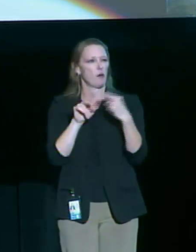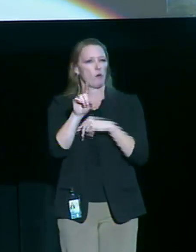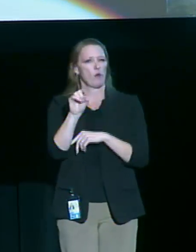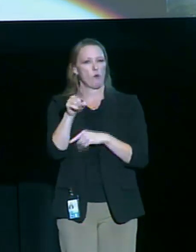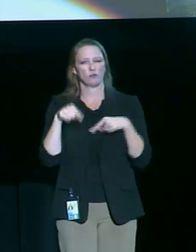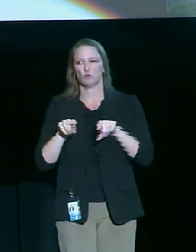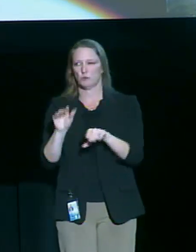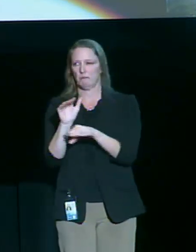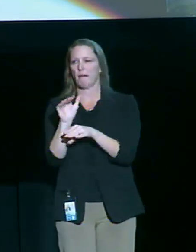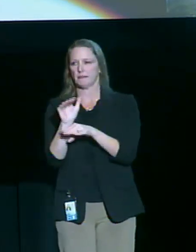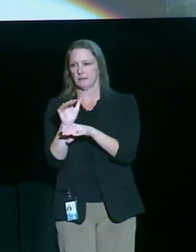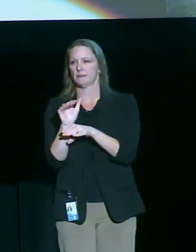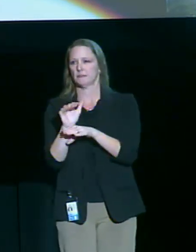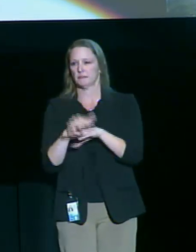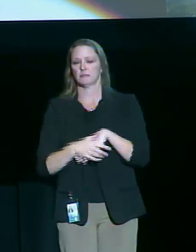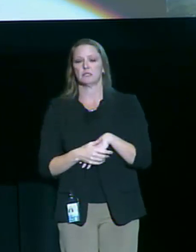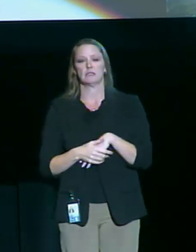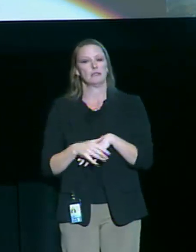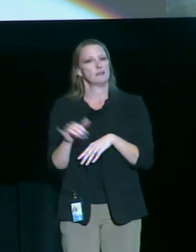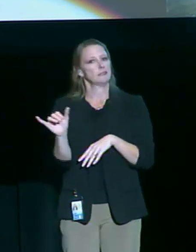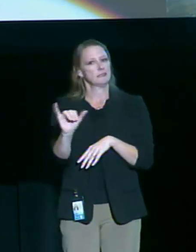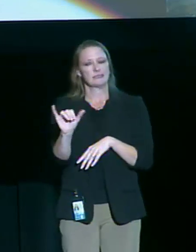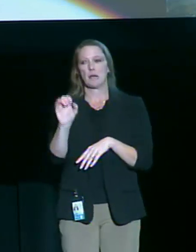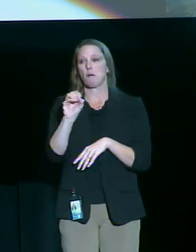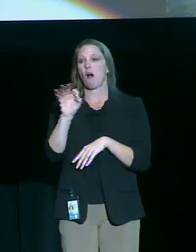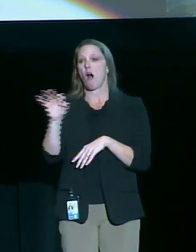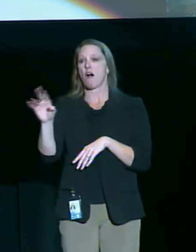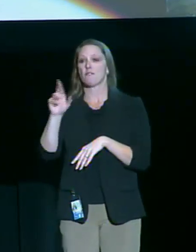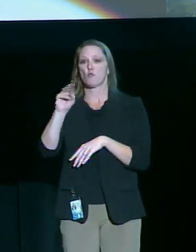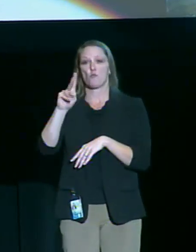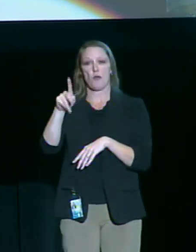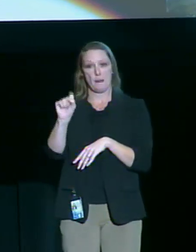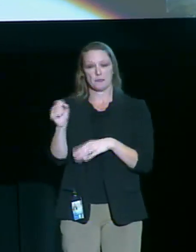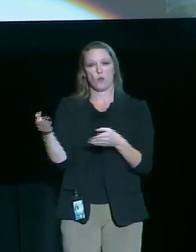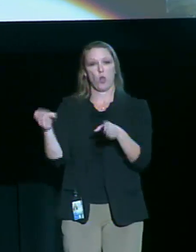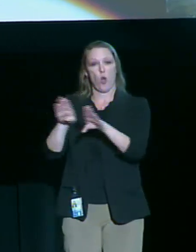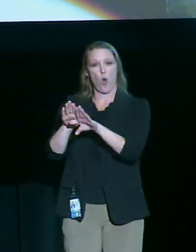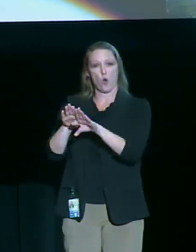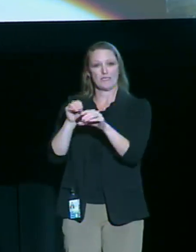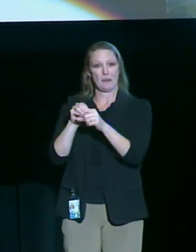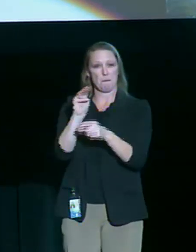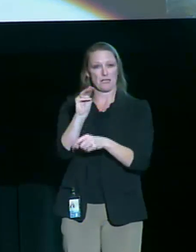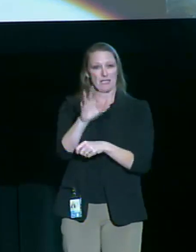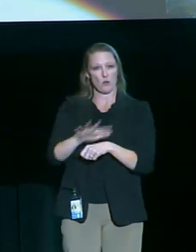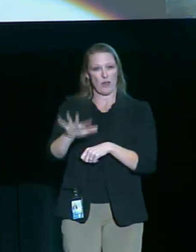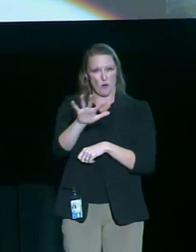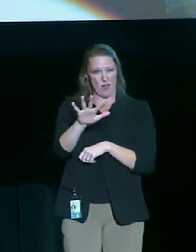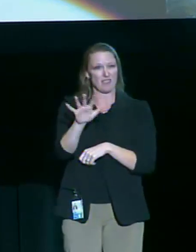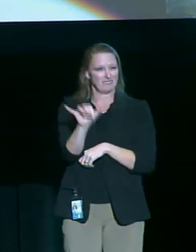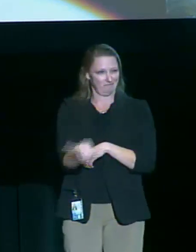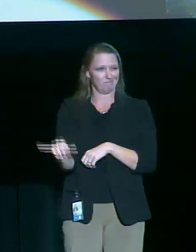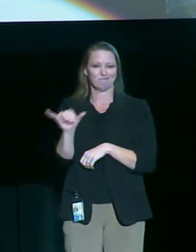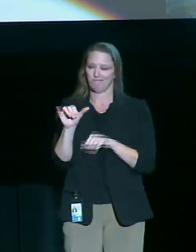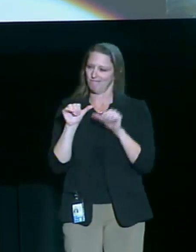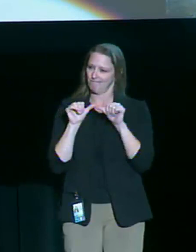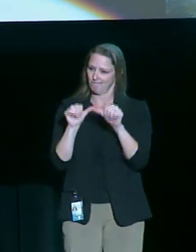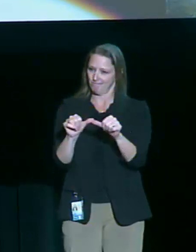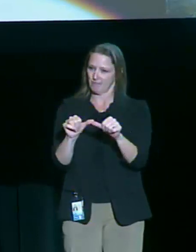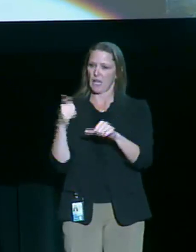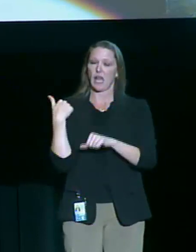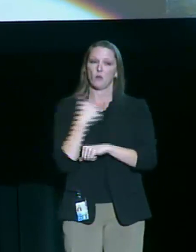the nighttime hours. These same off-ramps are still shut down in the Montecito area, and we are manning